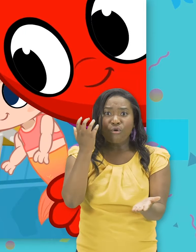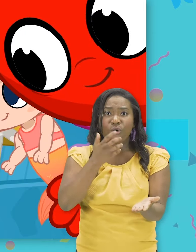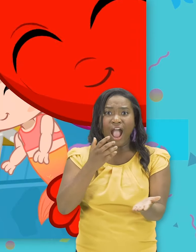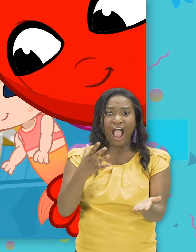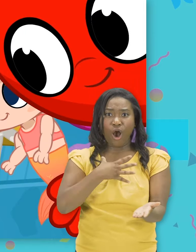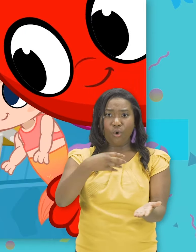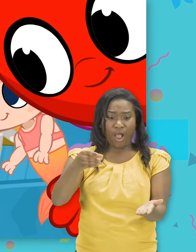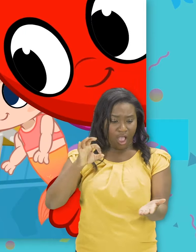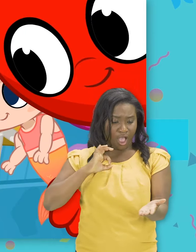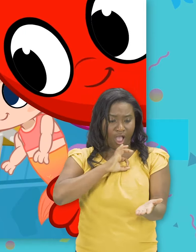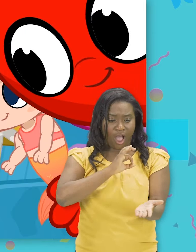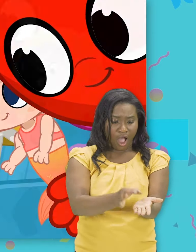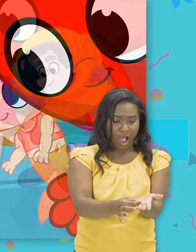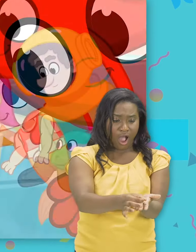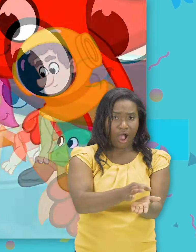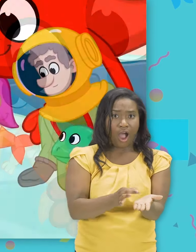Wow! Pearls!